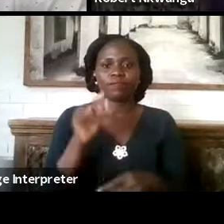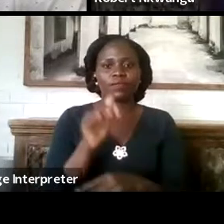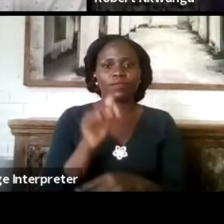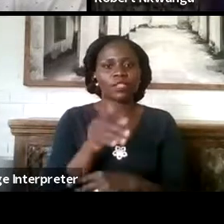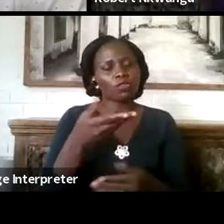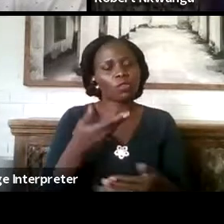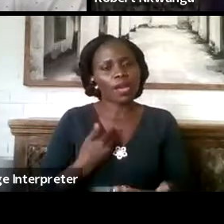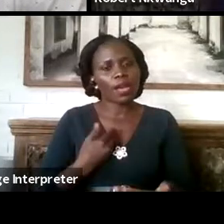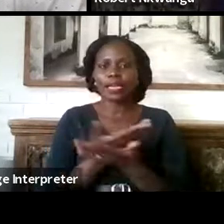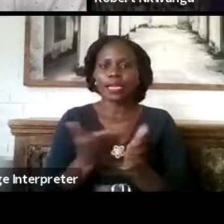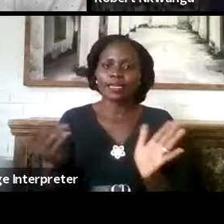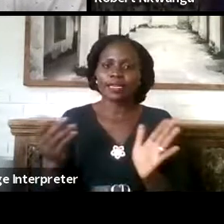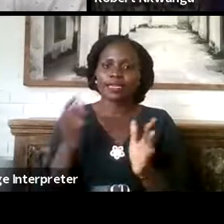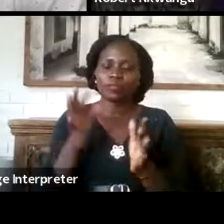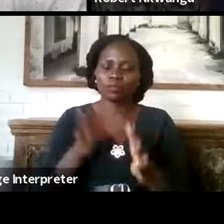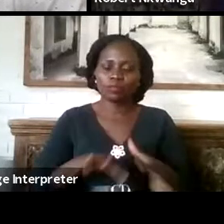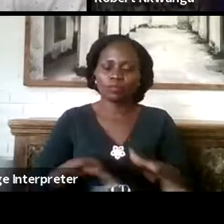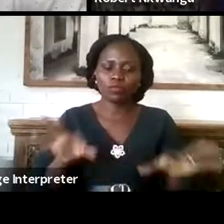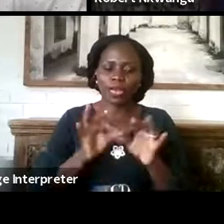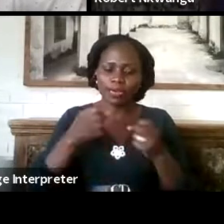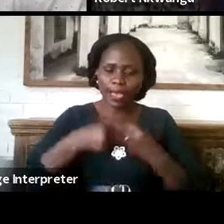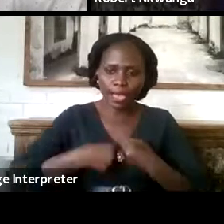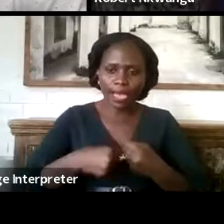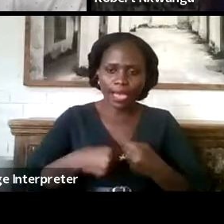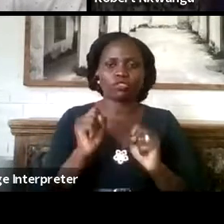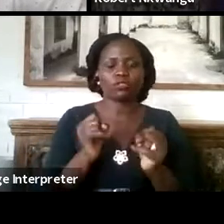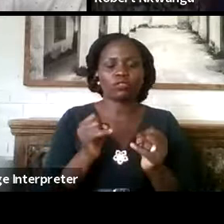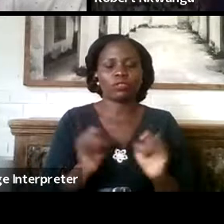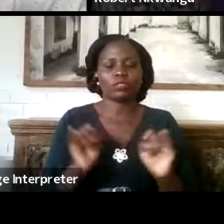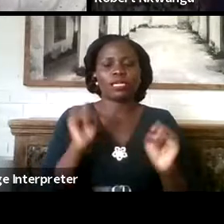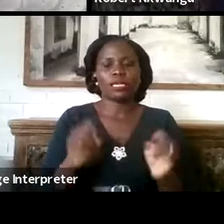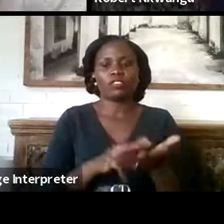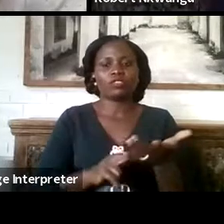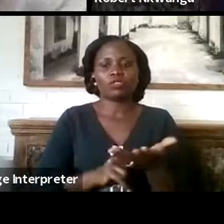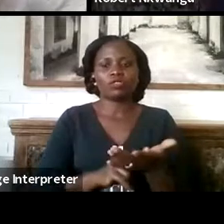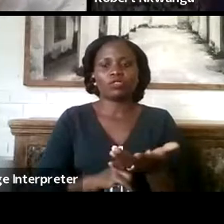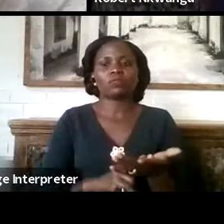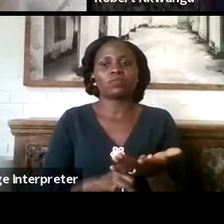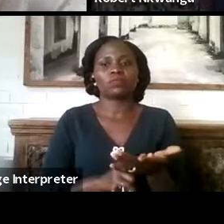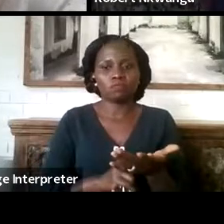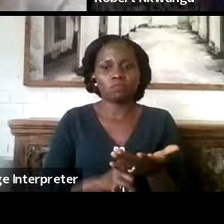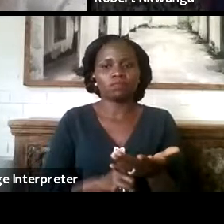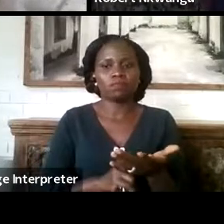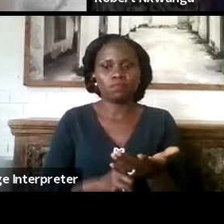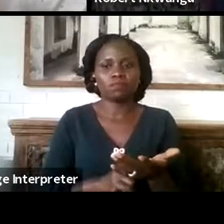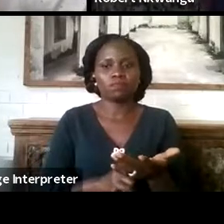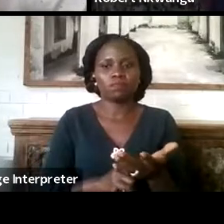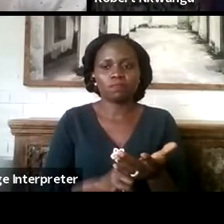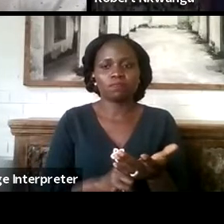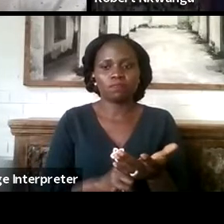and recommendations that we can employ to ensure the inclusivity of remote and online education systems?